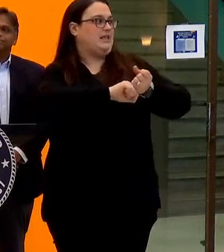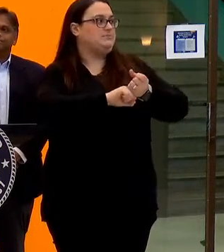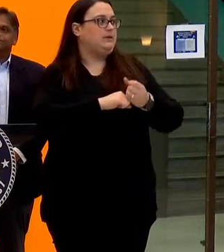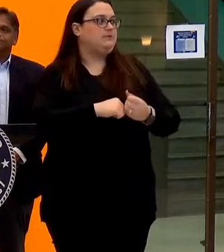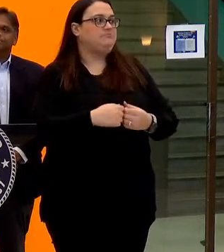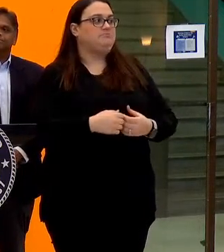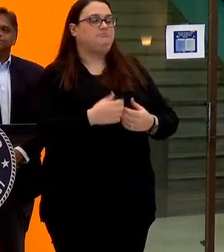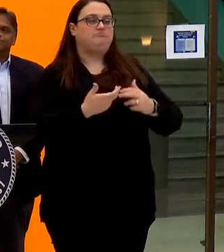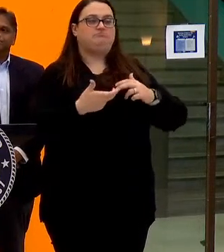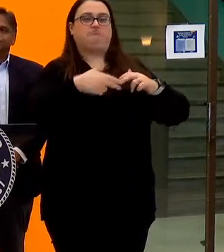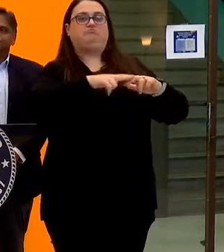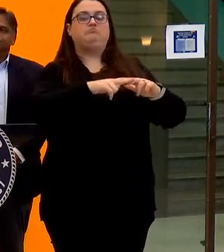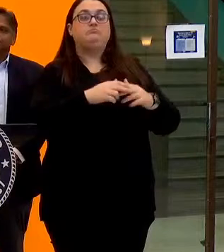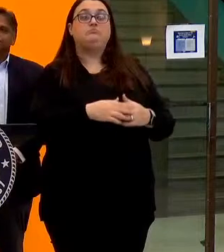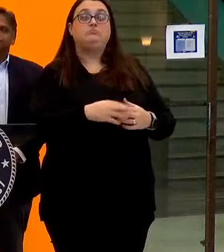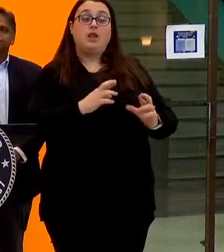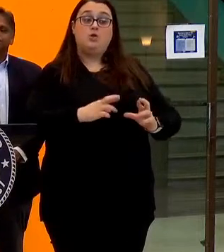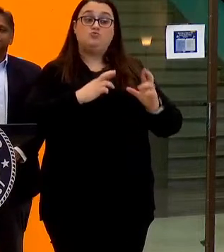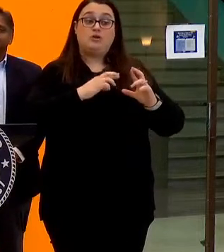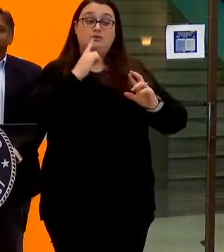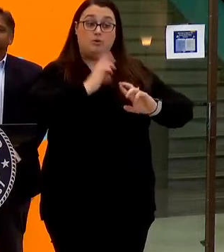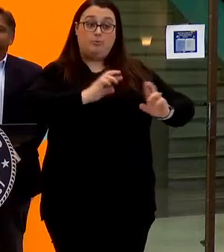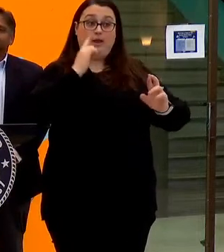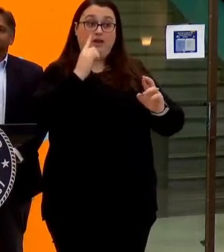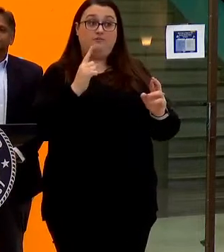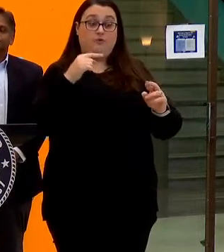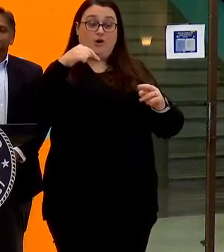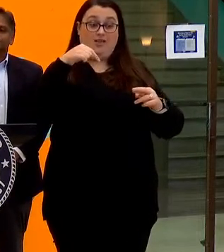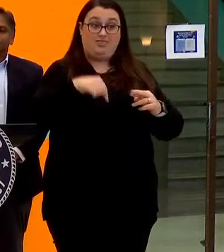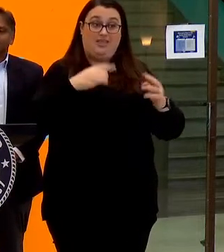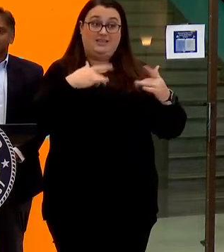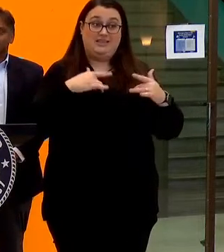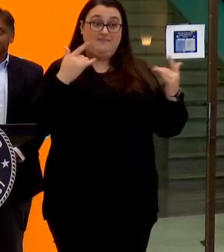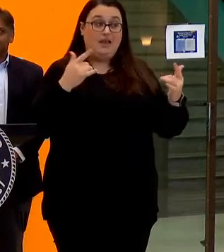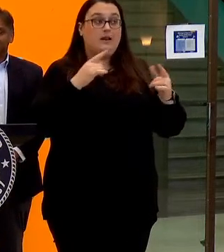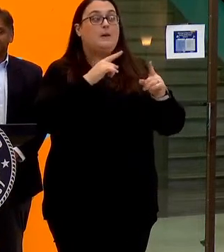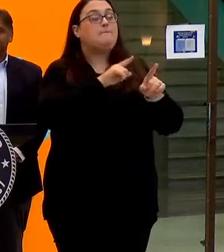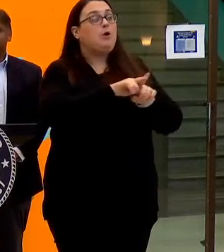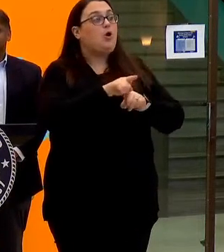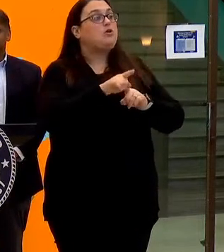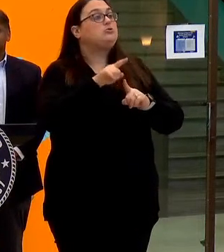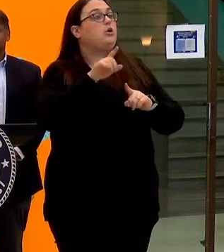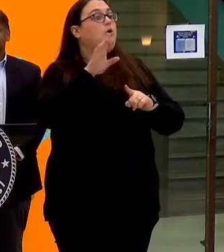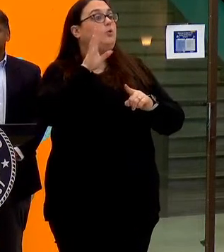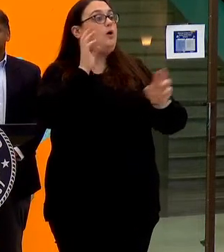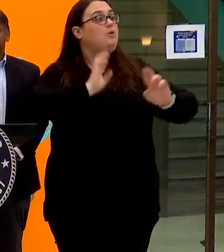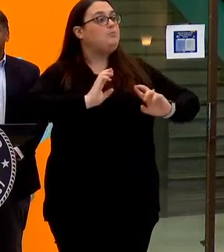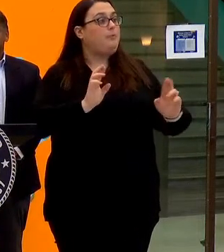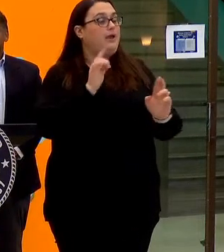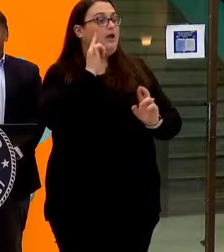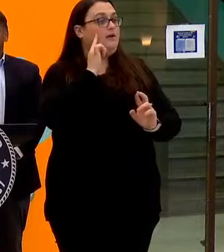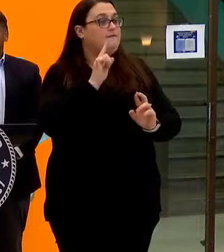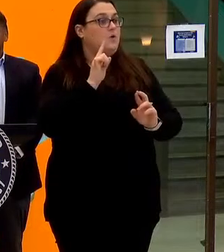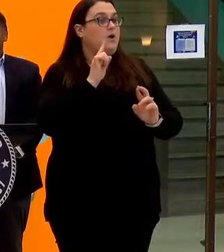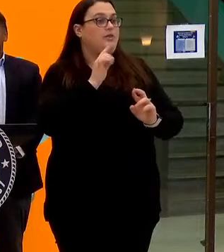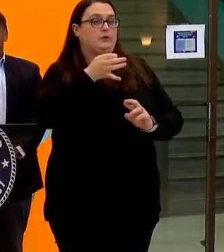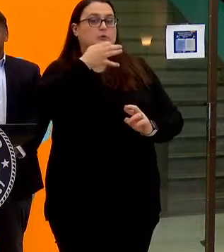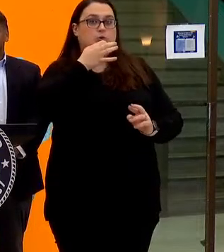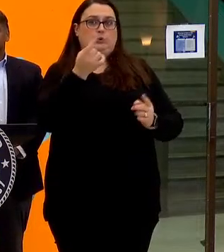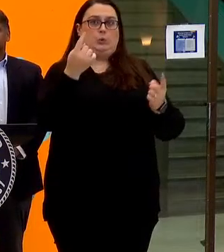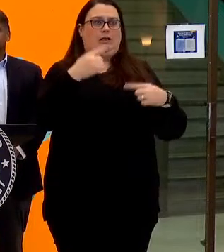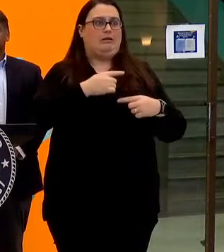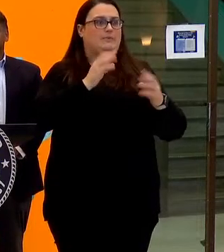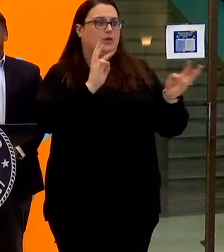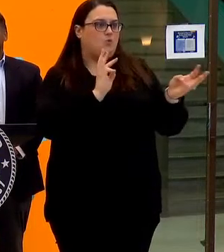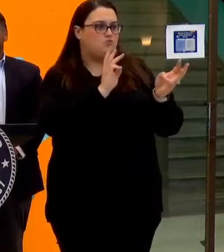to ensure that residents are not only prepared for the remainder of this event, but also prepared for the upcoming